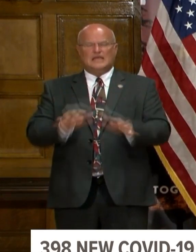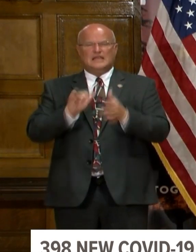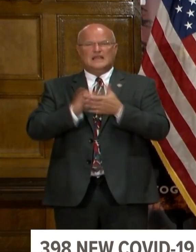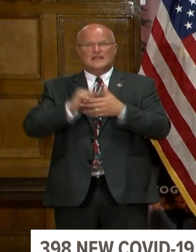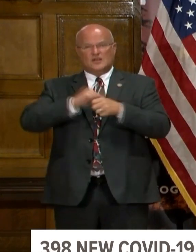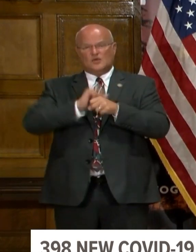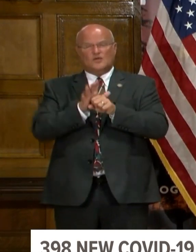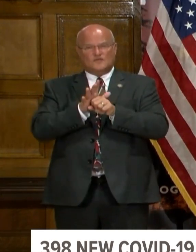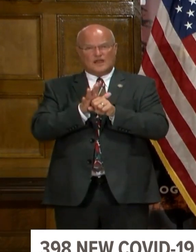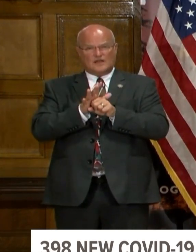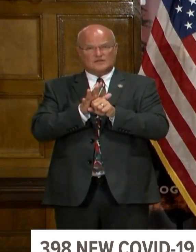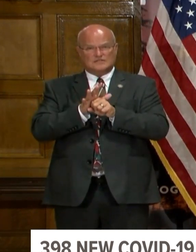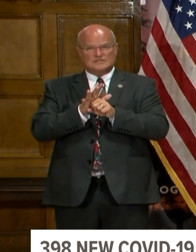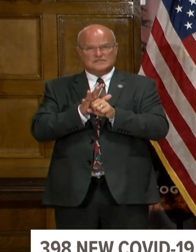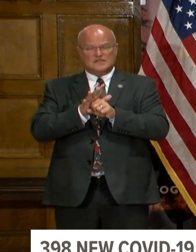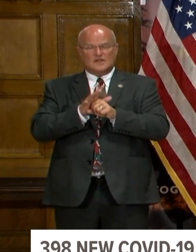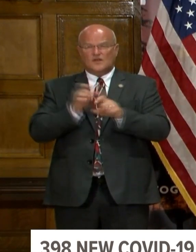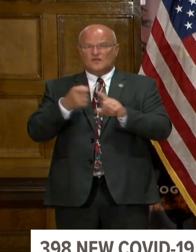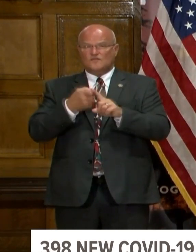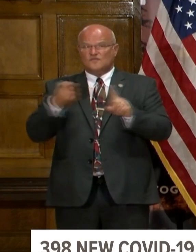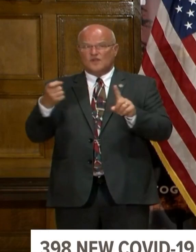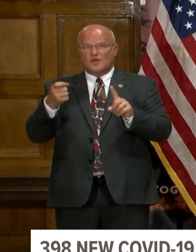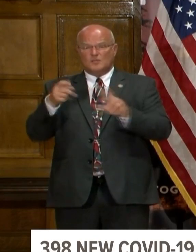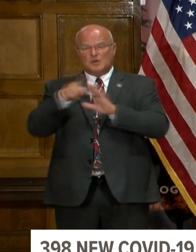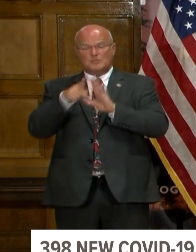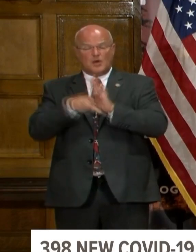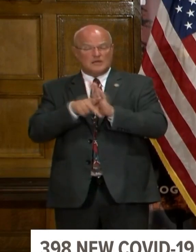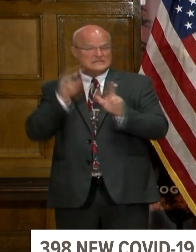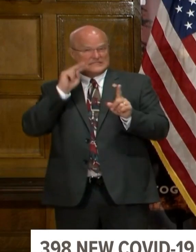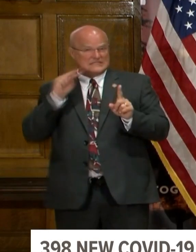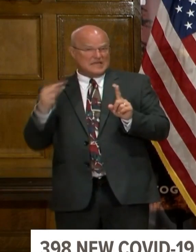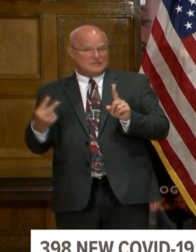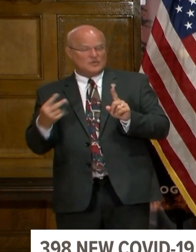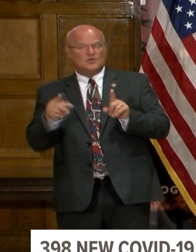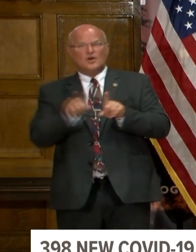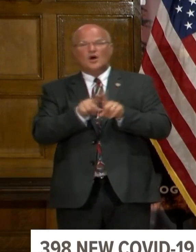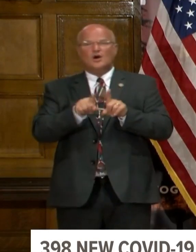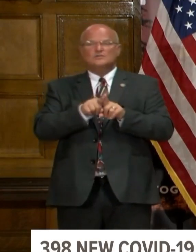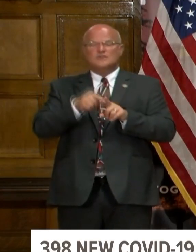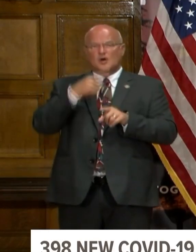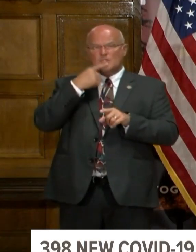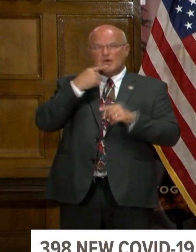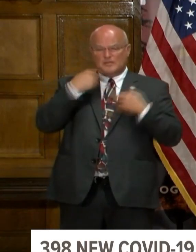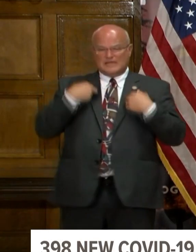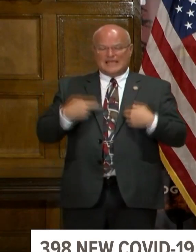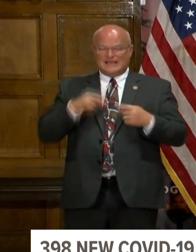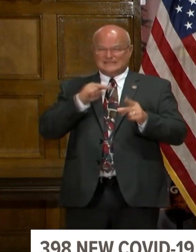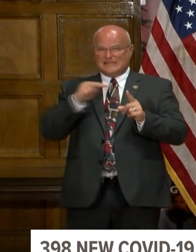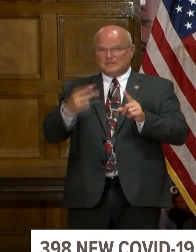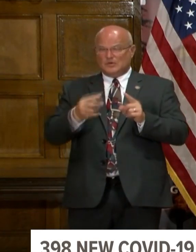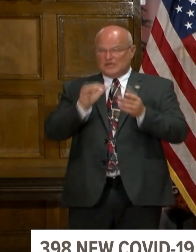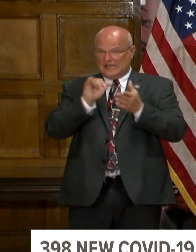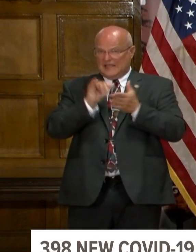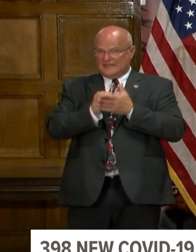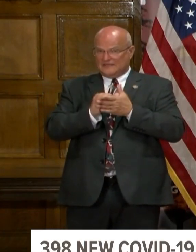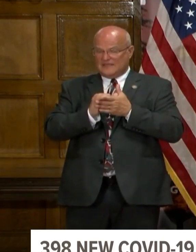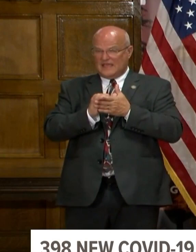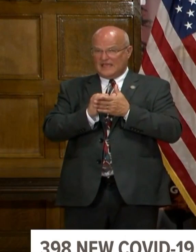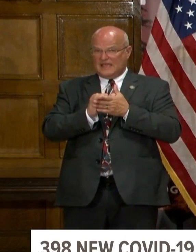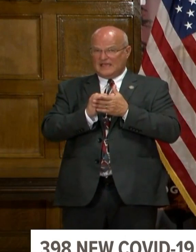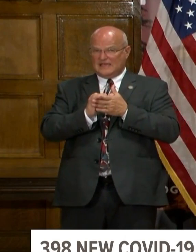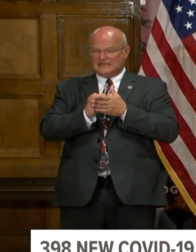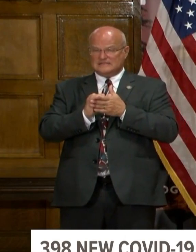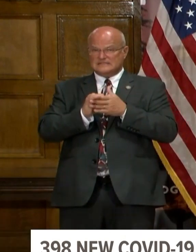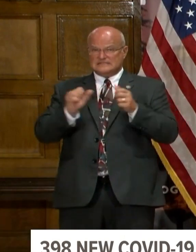the coronavirus risk, either from a policy standpoint and also from a public health standpoint? Does that alarm you at all